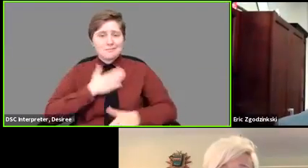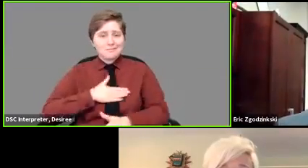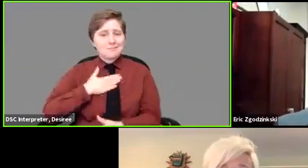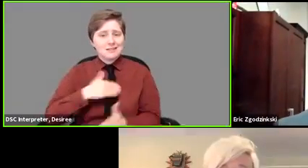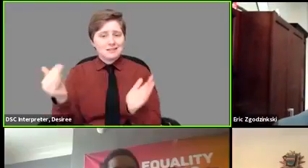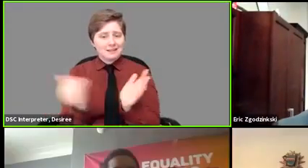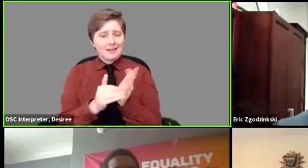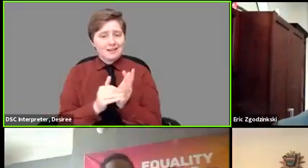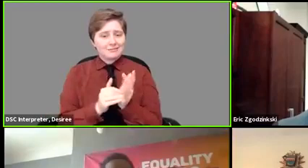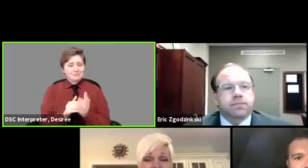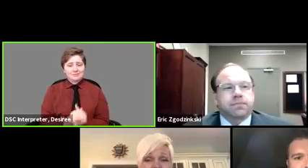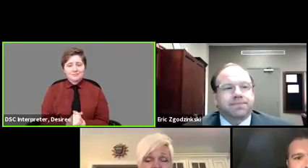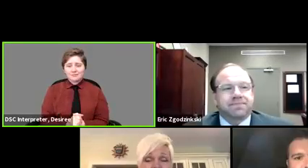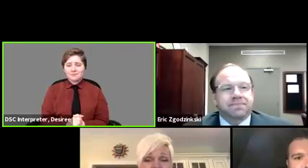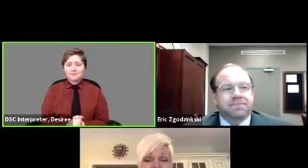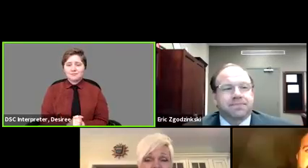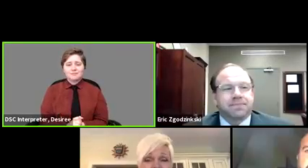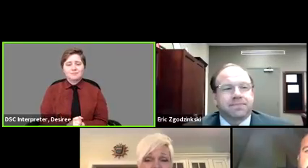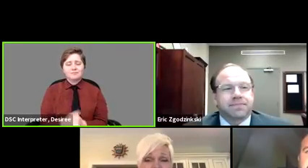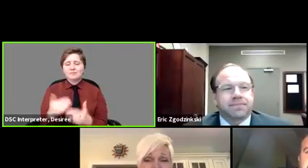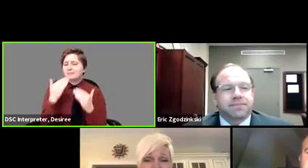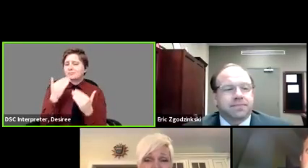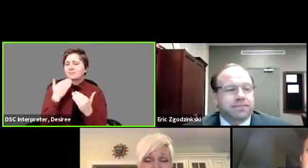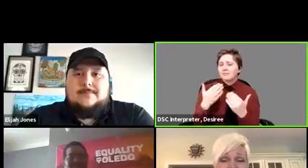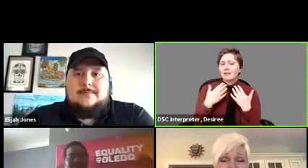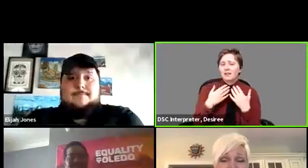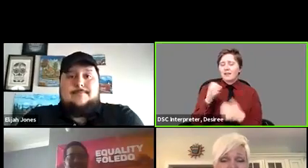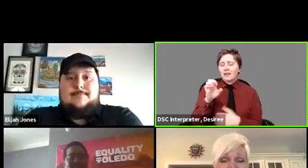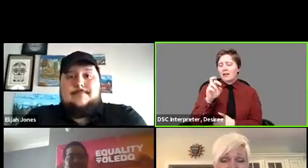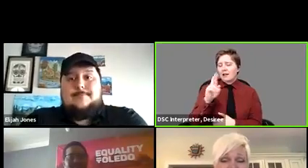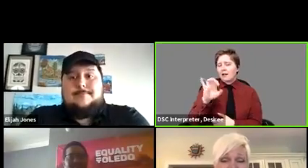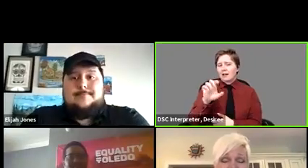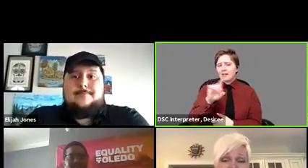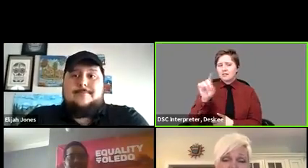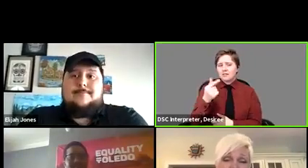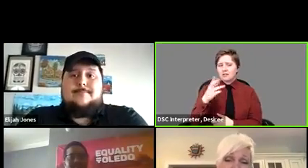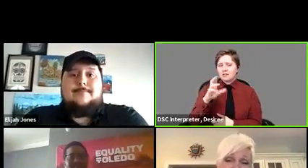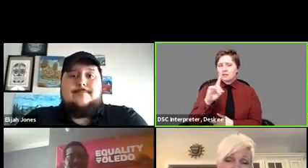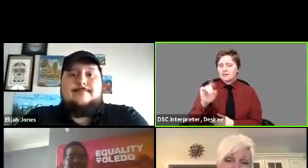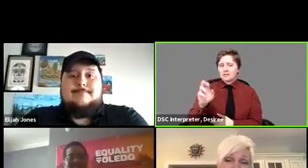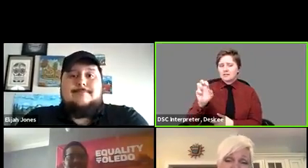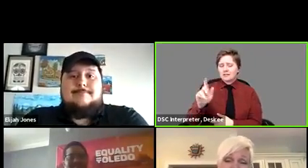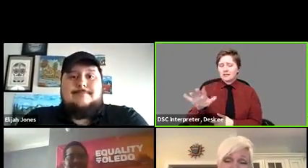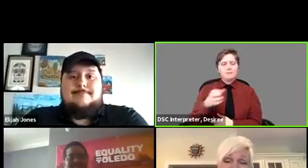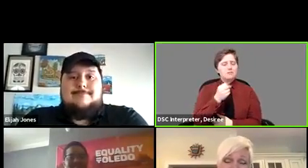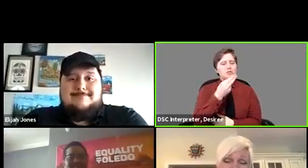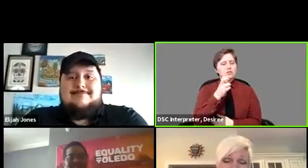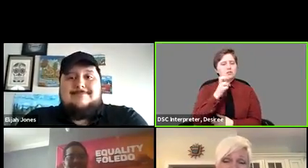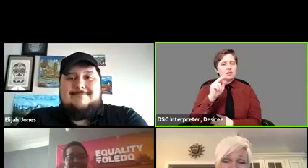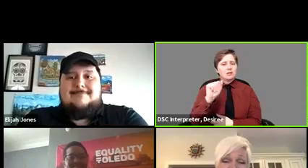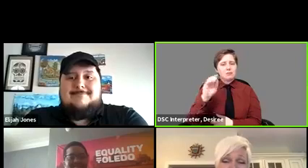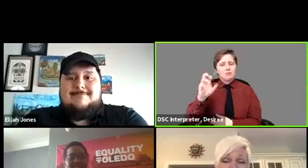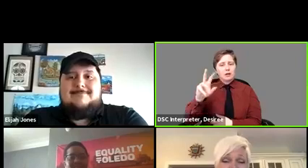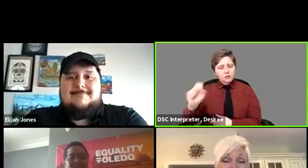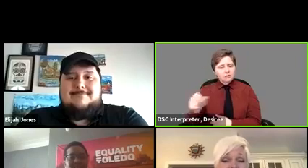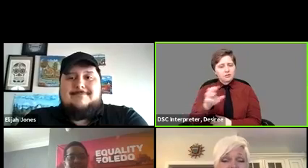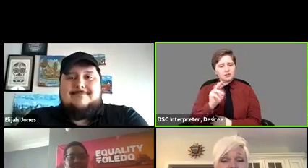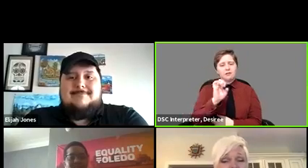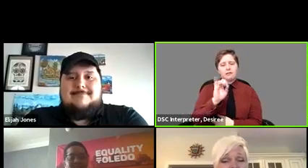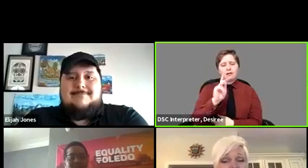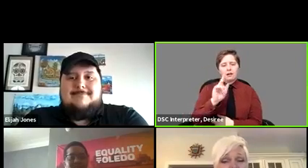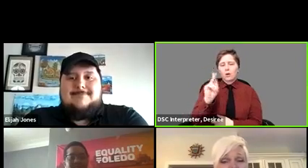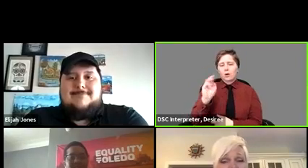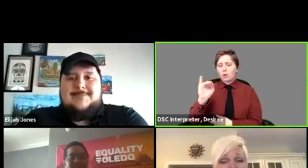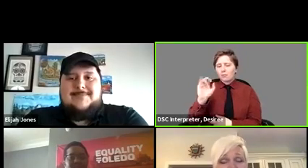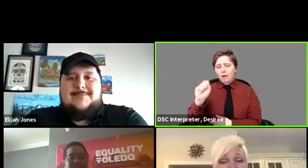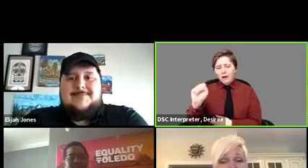back on very quickly. Want to thank our Health Commissioner, Eric Jasinski, Sheena Barnes from Equality Toledo, Nick Comives from